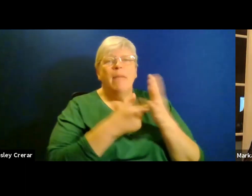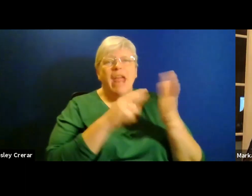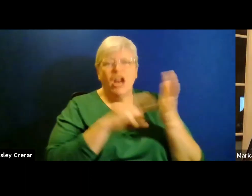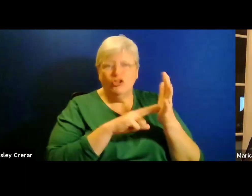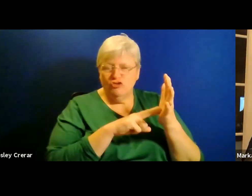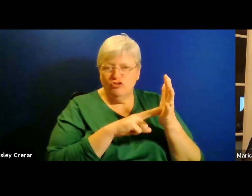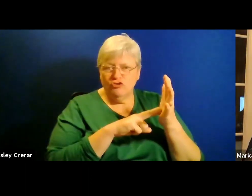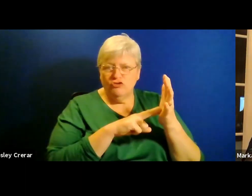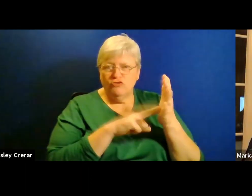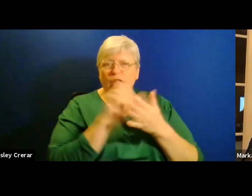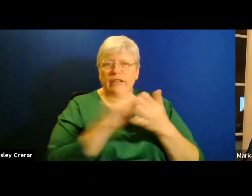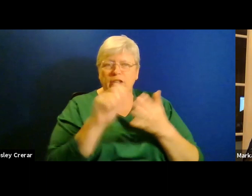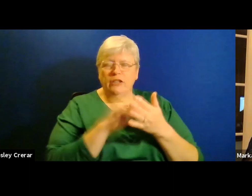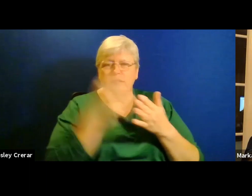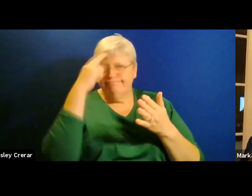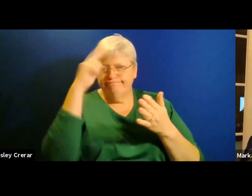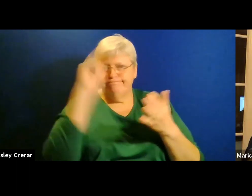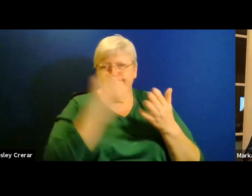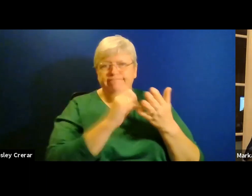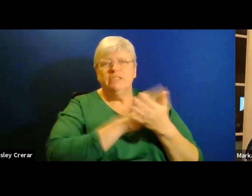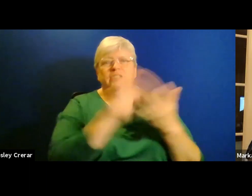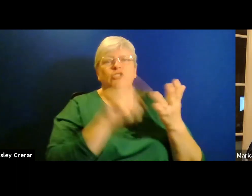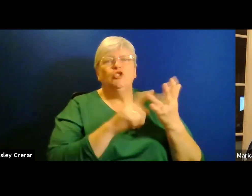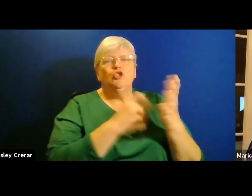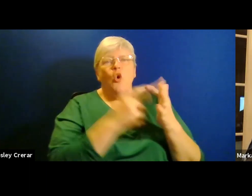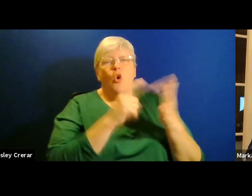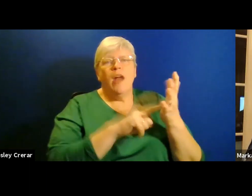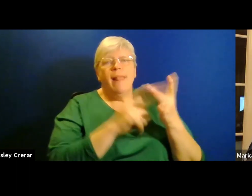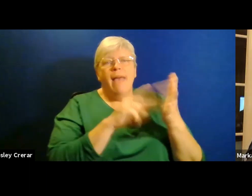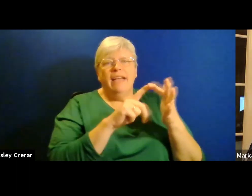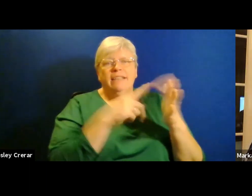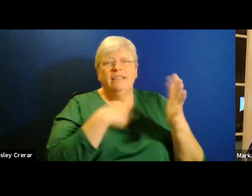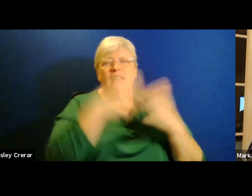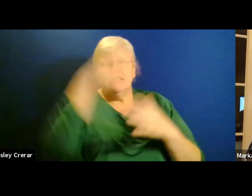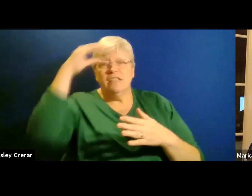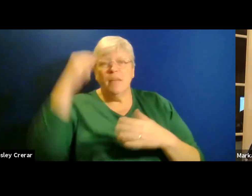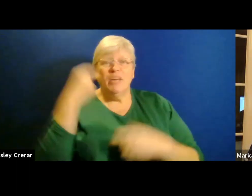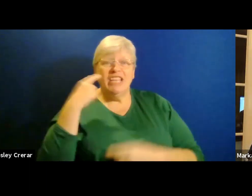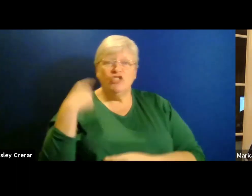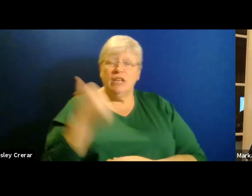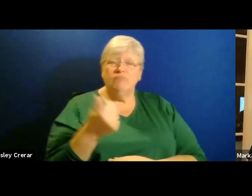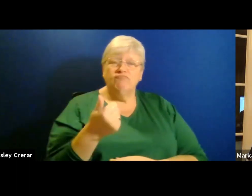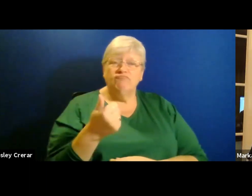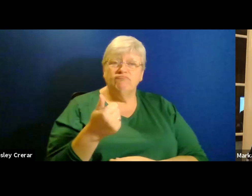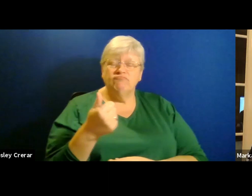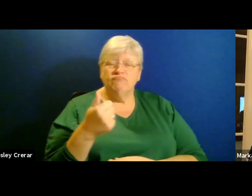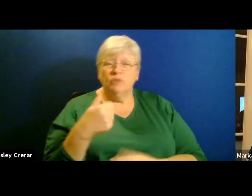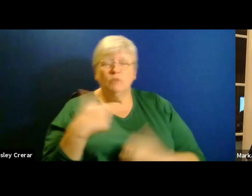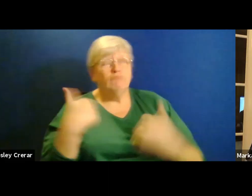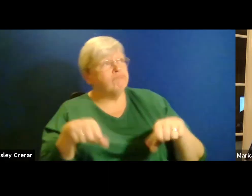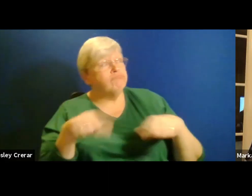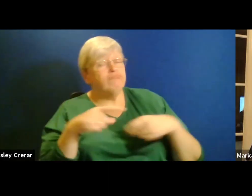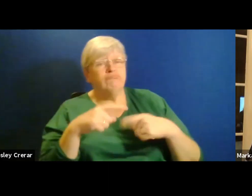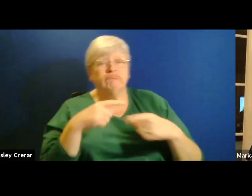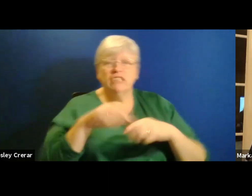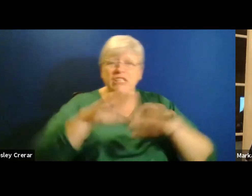Shorelines. And this is, it was summer yesterday. It was summer yesterday, swings full,